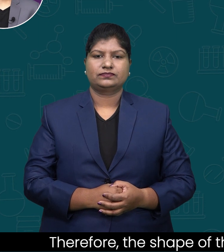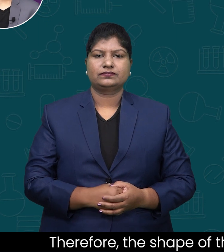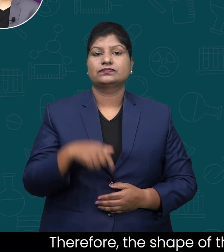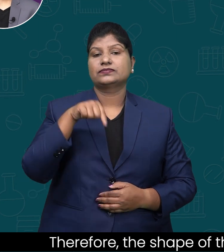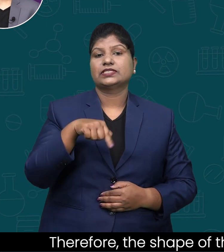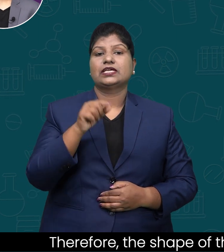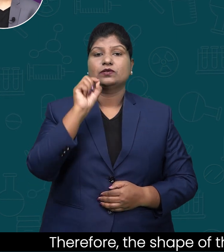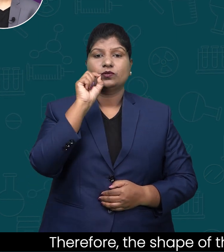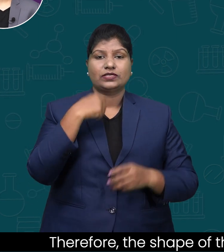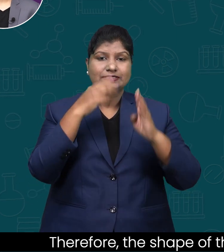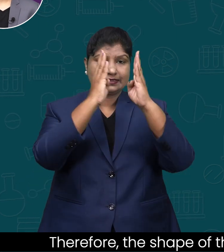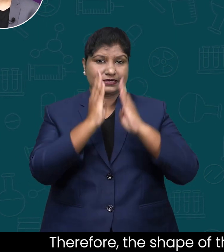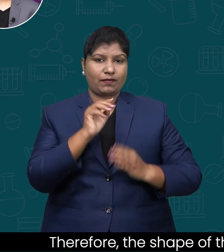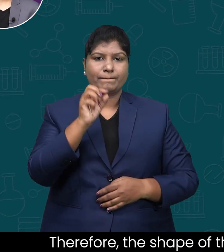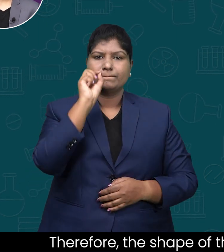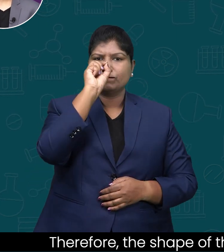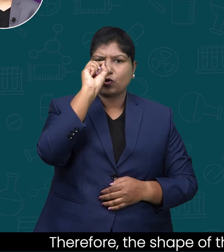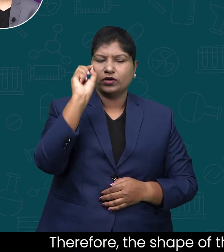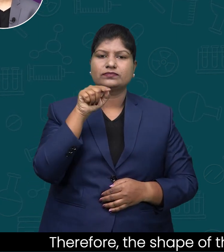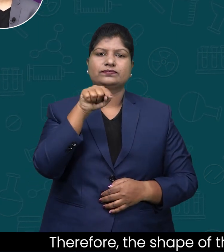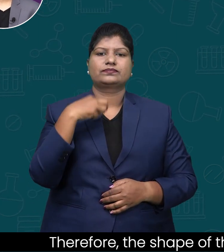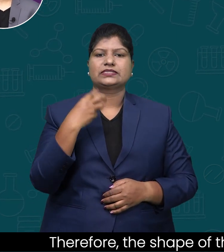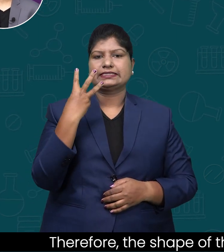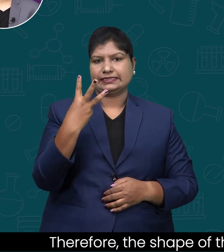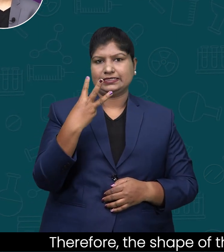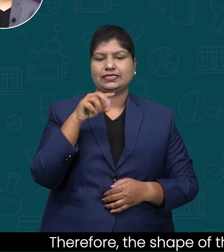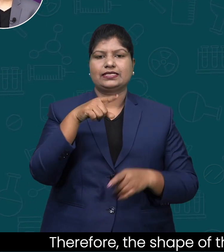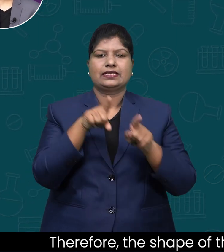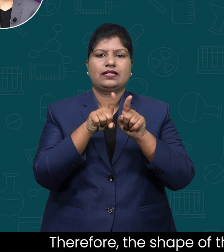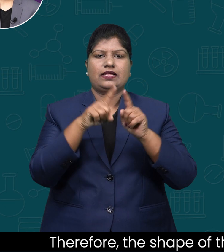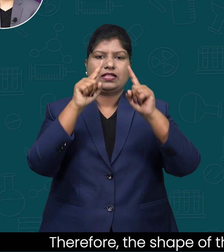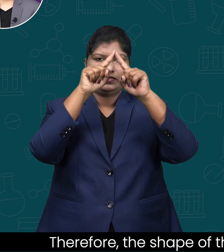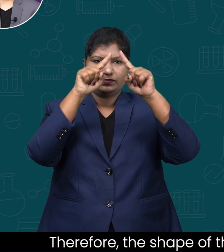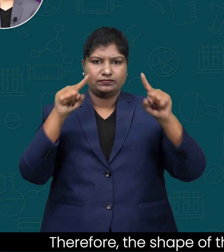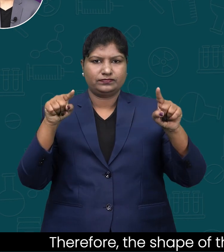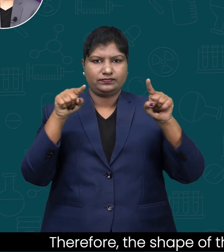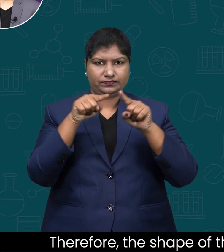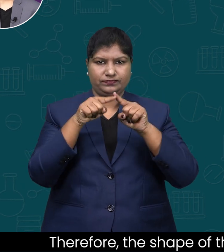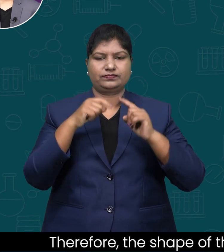Therefore, the shape of the molecule is trigonal planar.